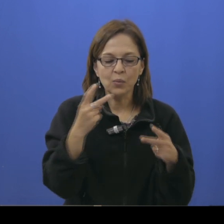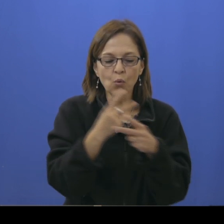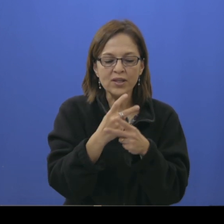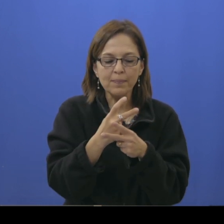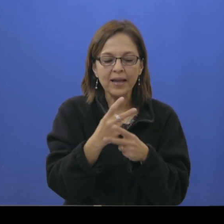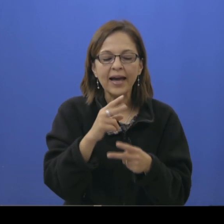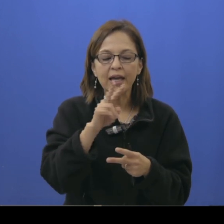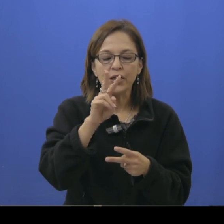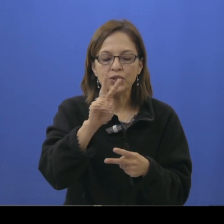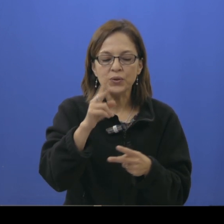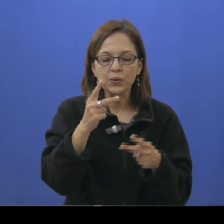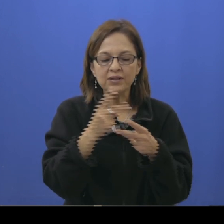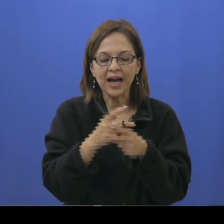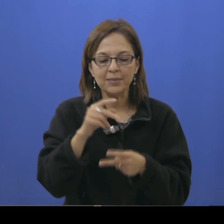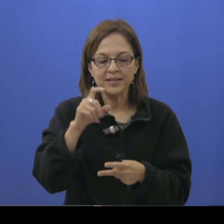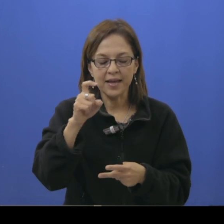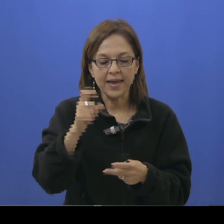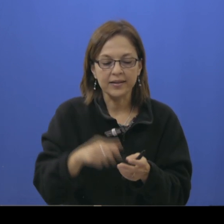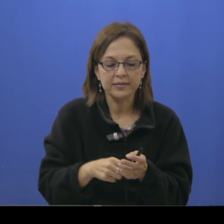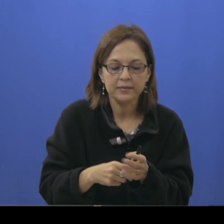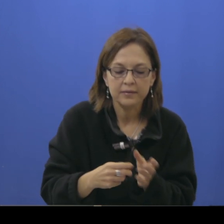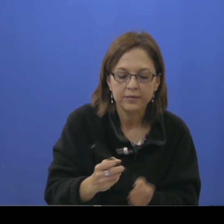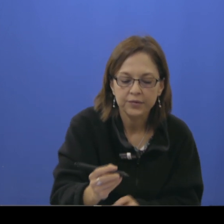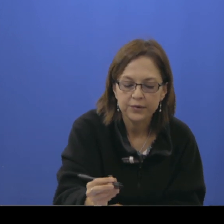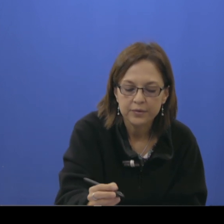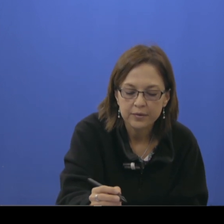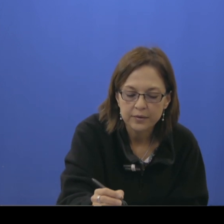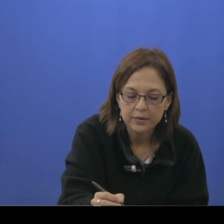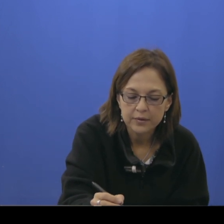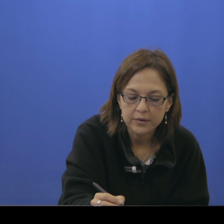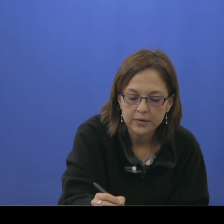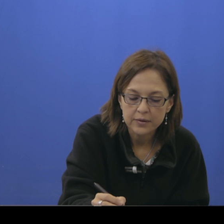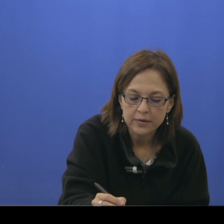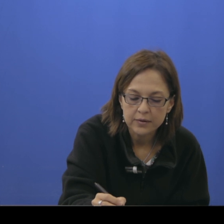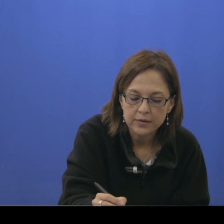2x. Multiply 2 times x.